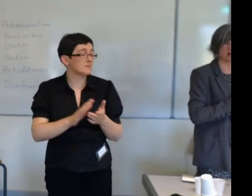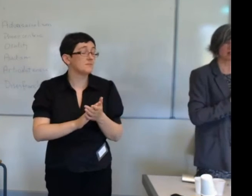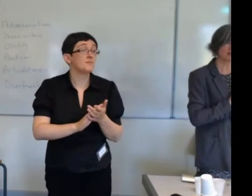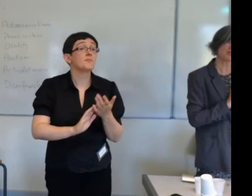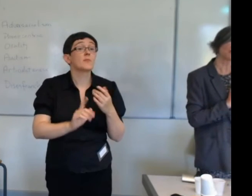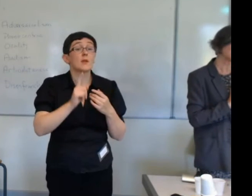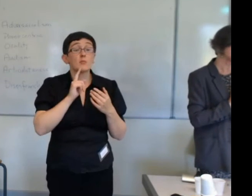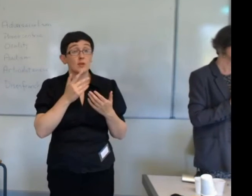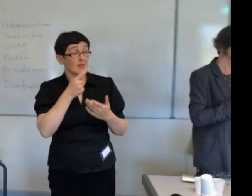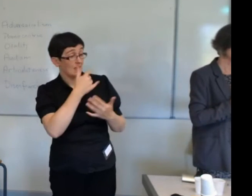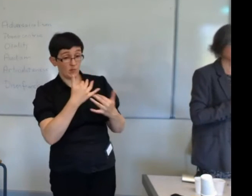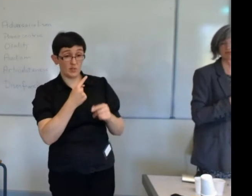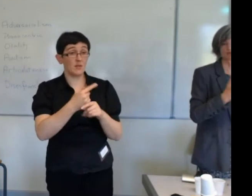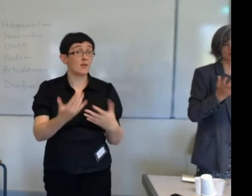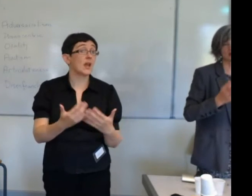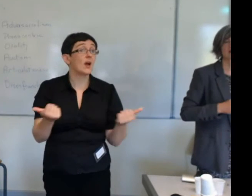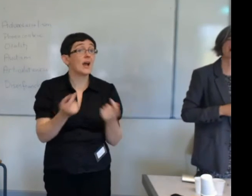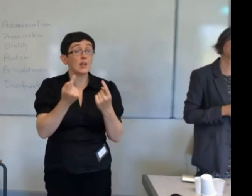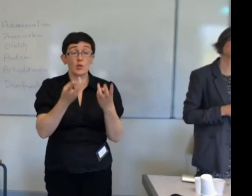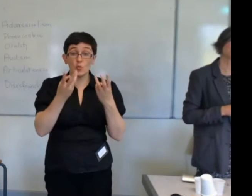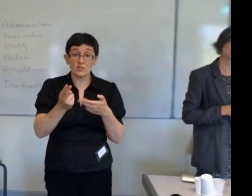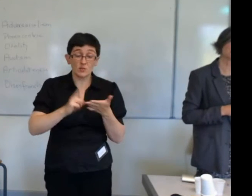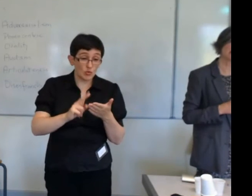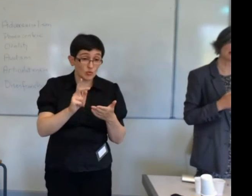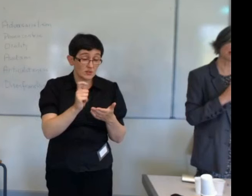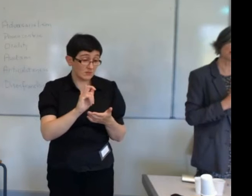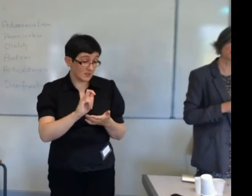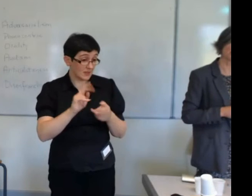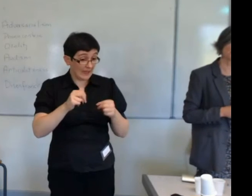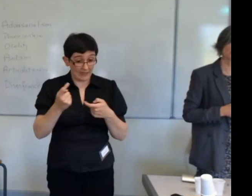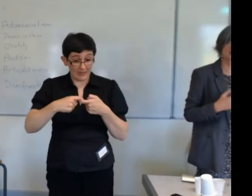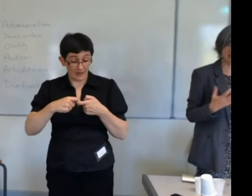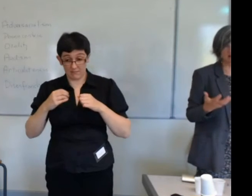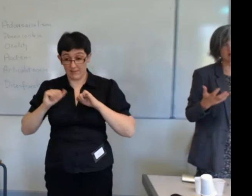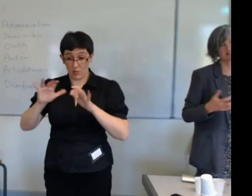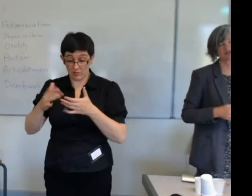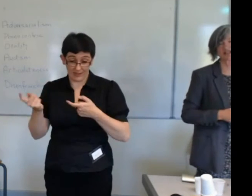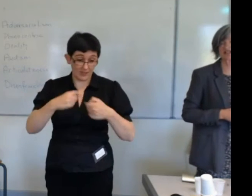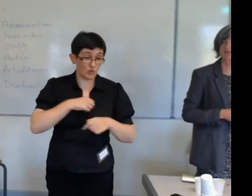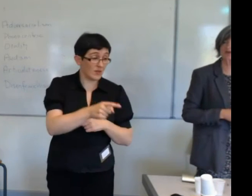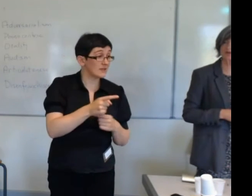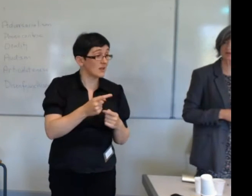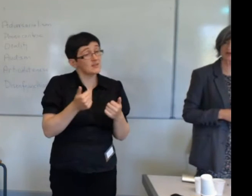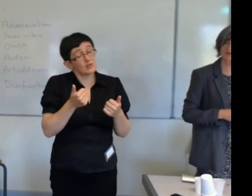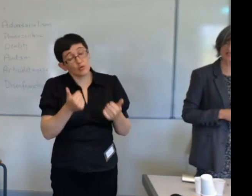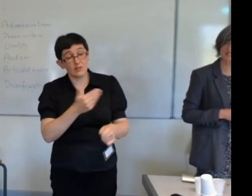and anybody who needs to use it can put a link, and it's up there. It's a good start, is really, I suppose, what I'm trying to